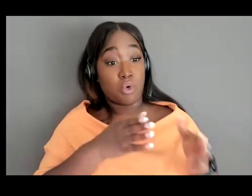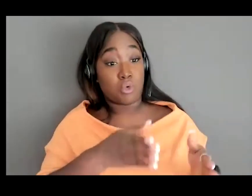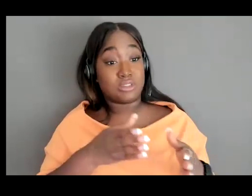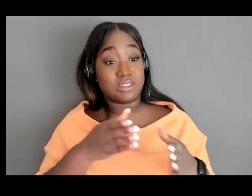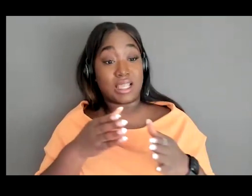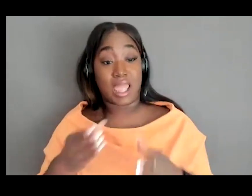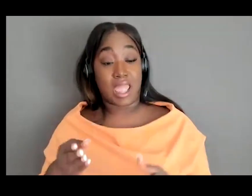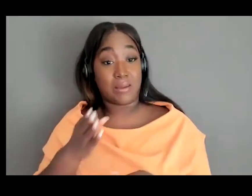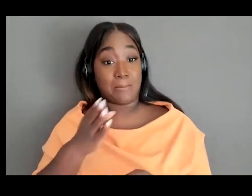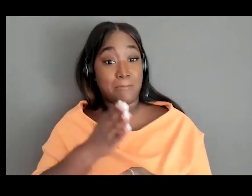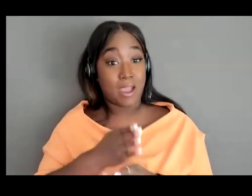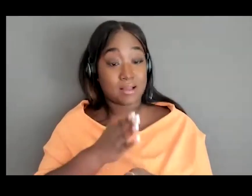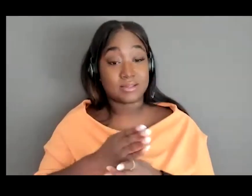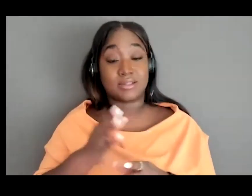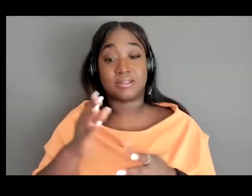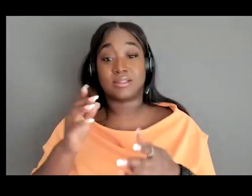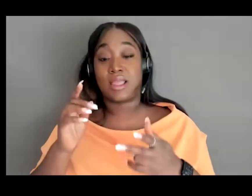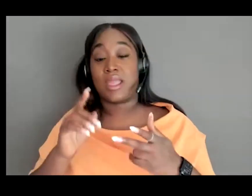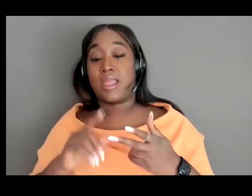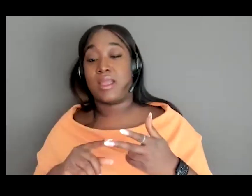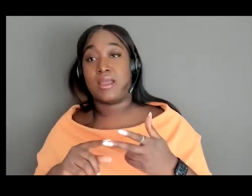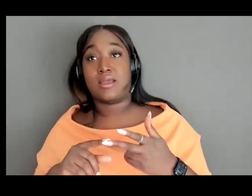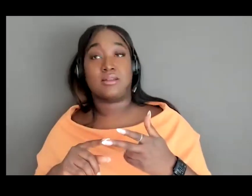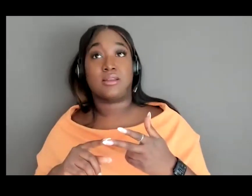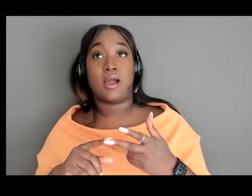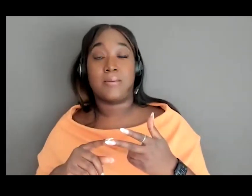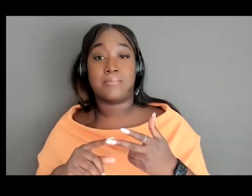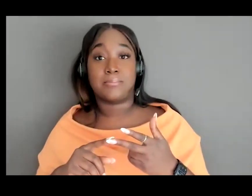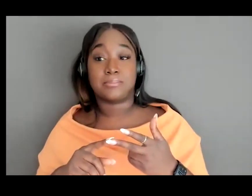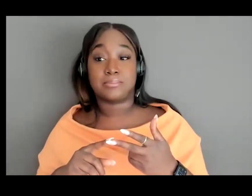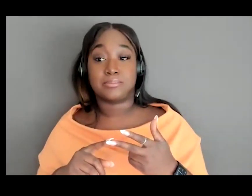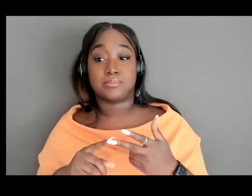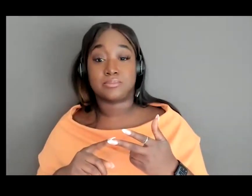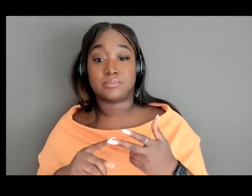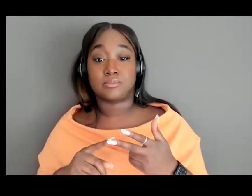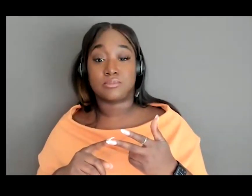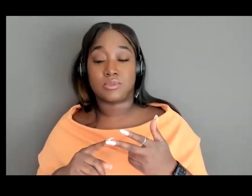roads and buses and